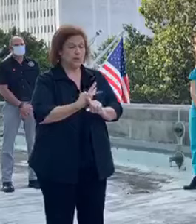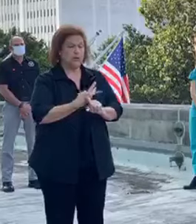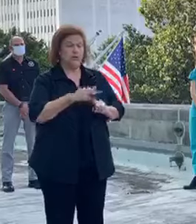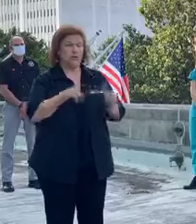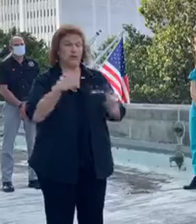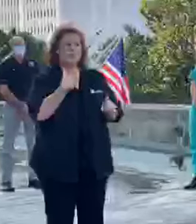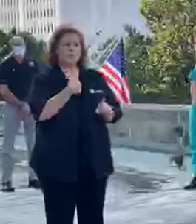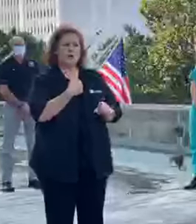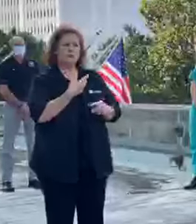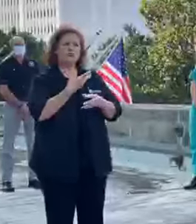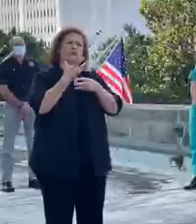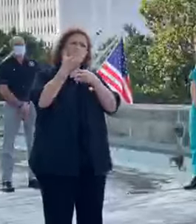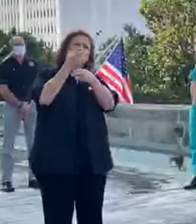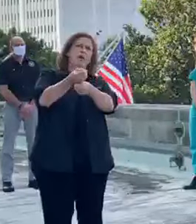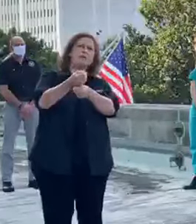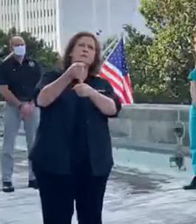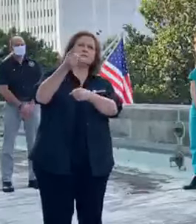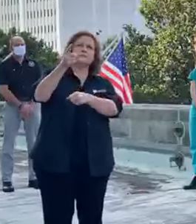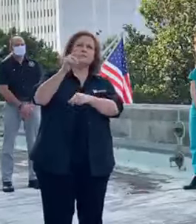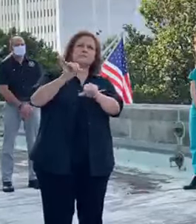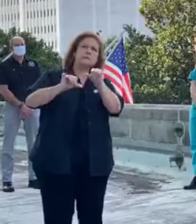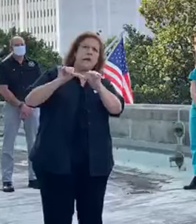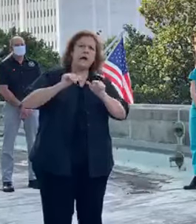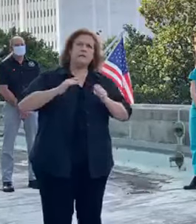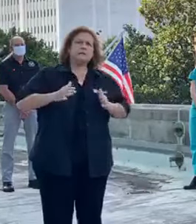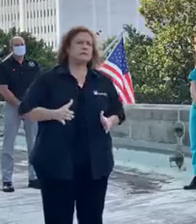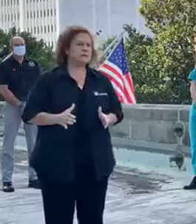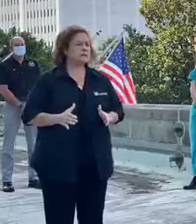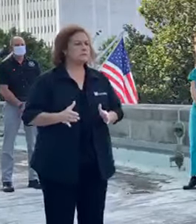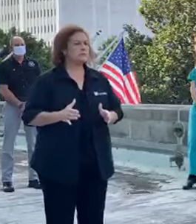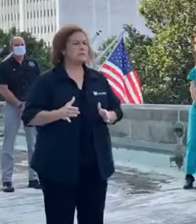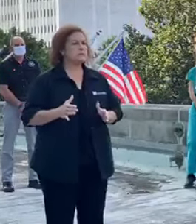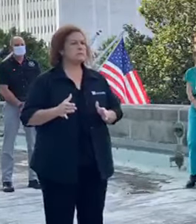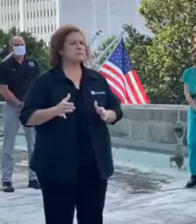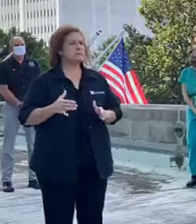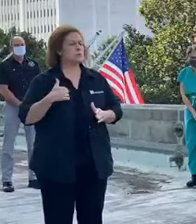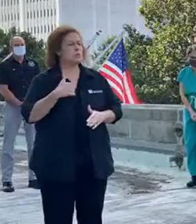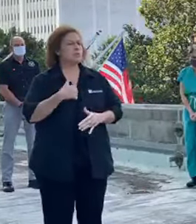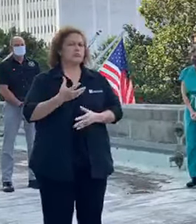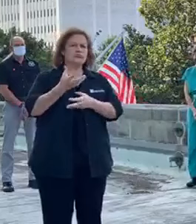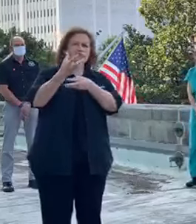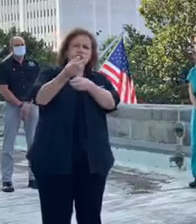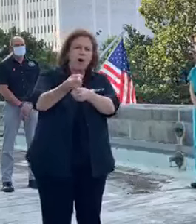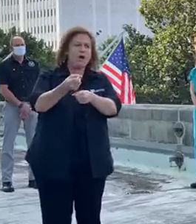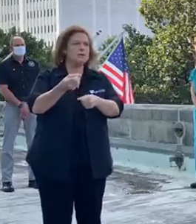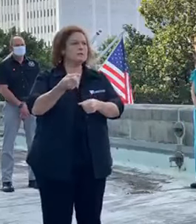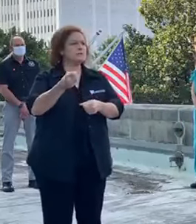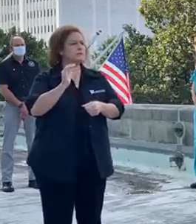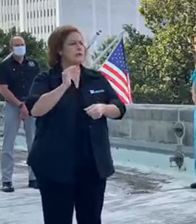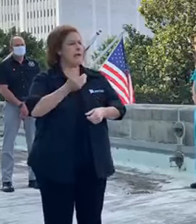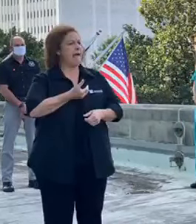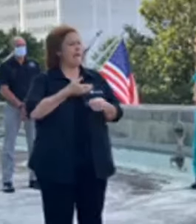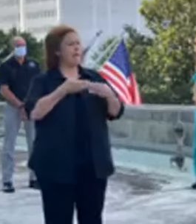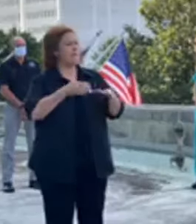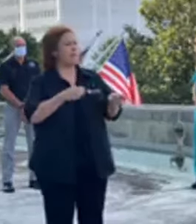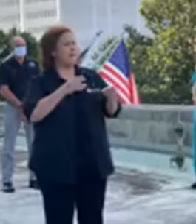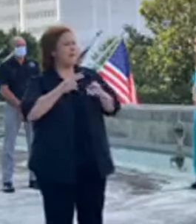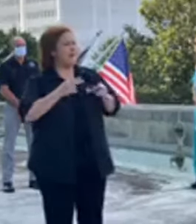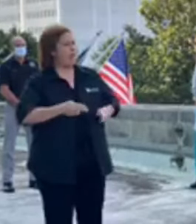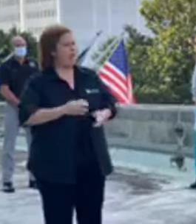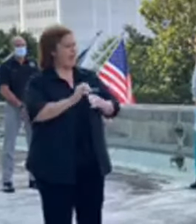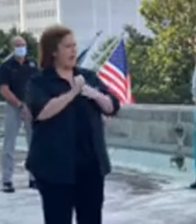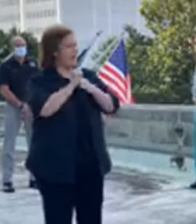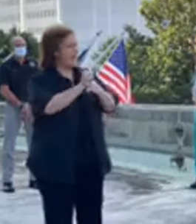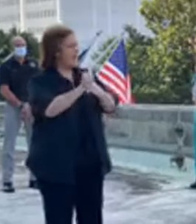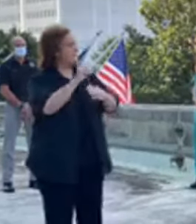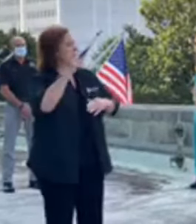the science and trust the scientists, to trust the plan that our public health leaders as well as government that